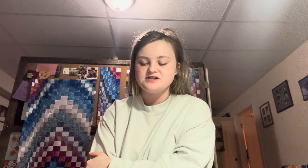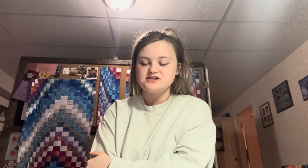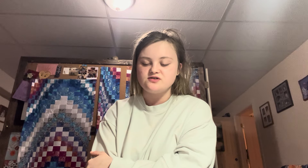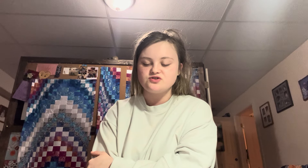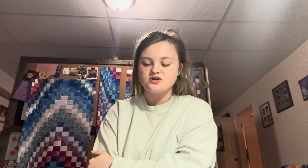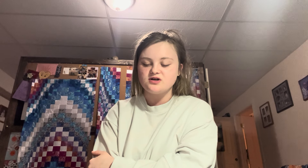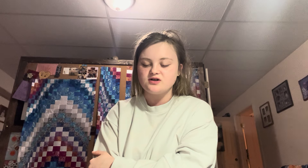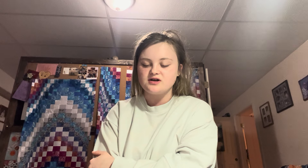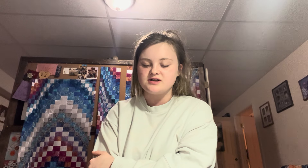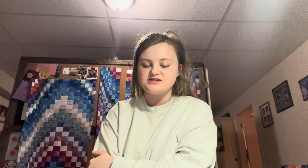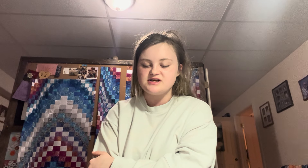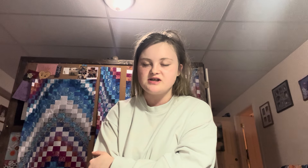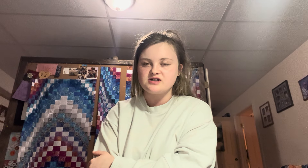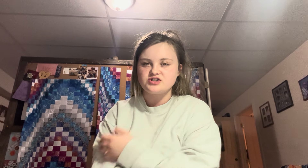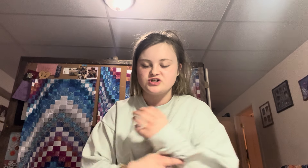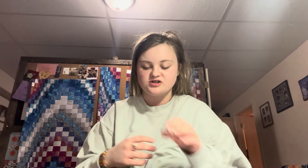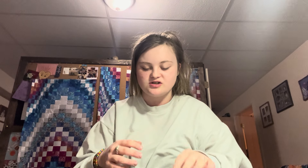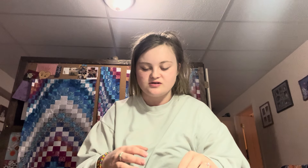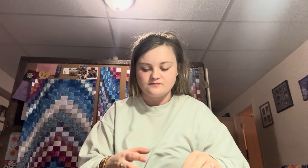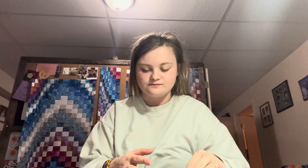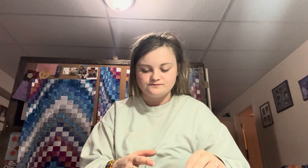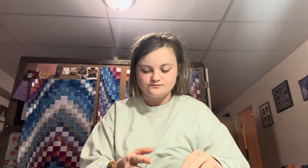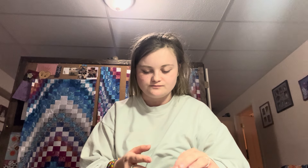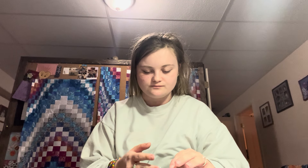your drug addiction.